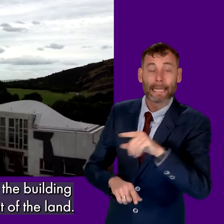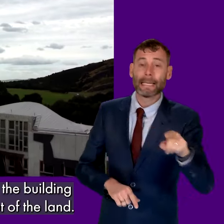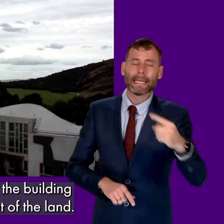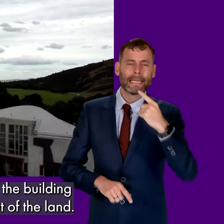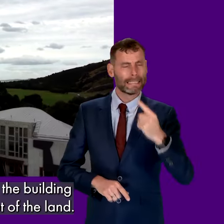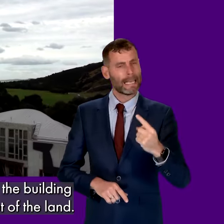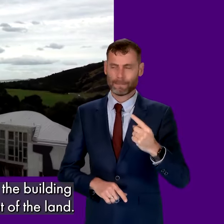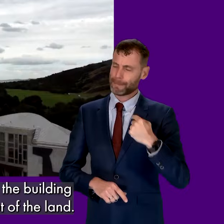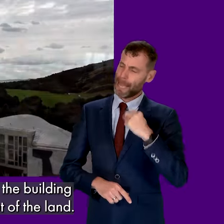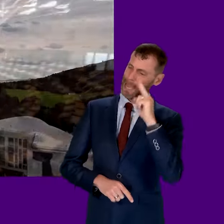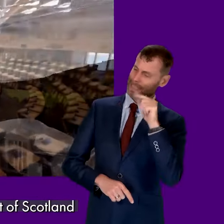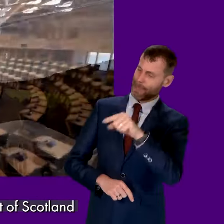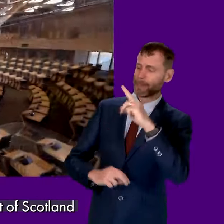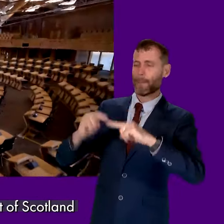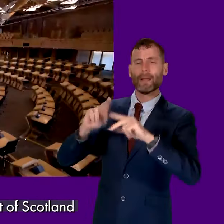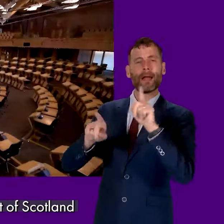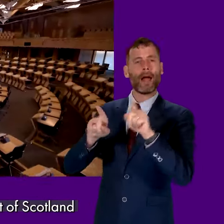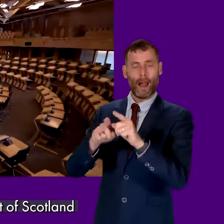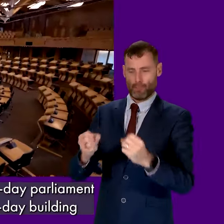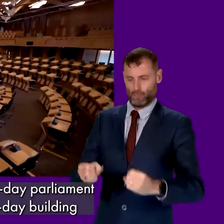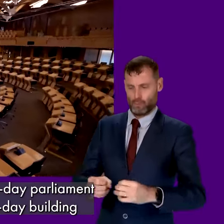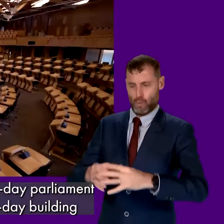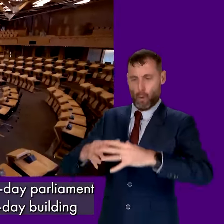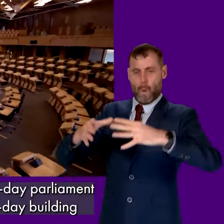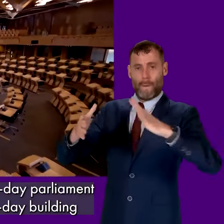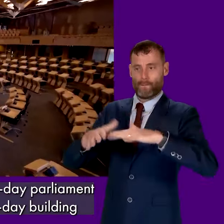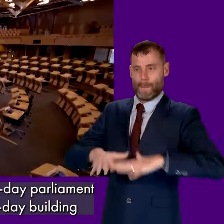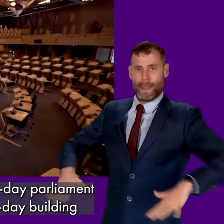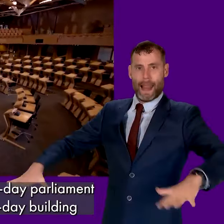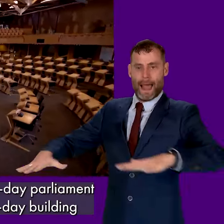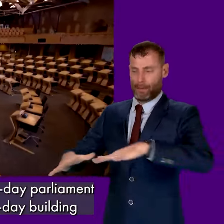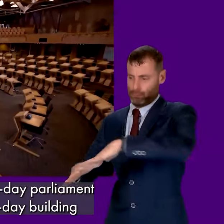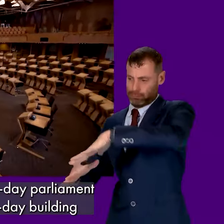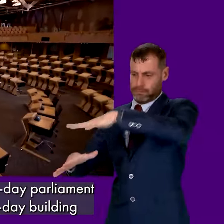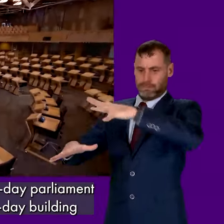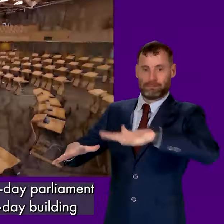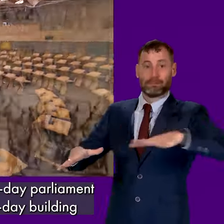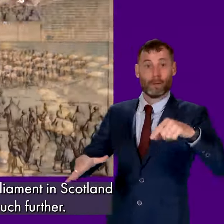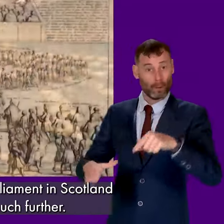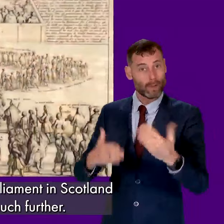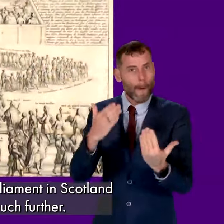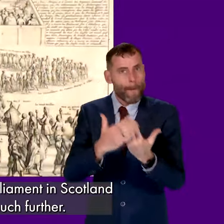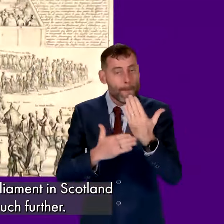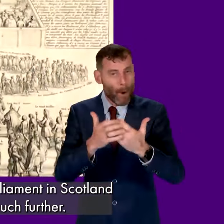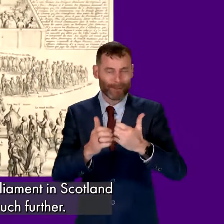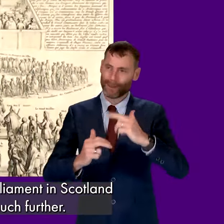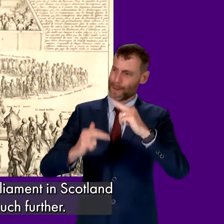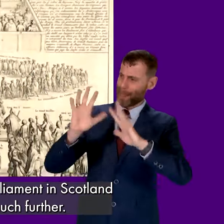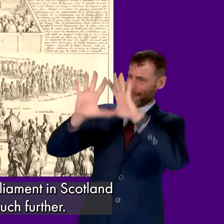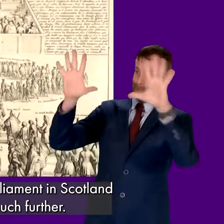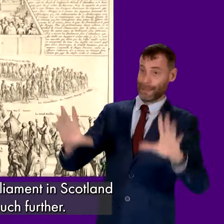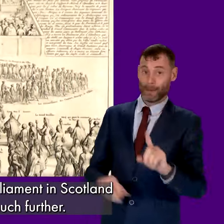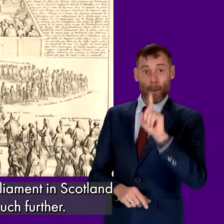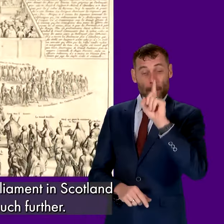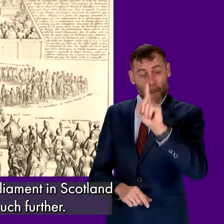land. This Parliament of Scotland may be a modern-day parliament in a modern-day building, but the story of a parliament in